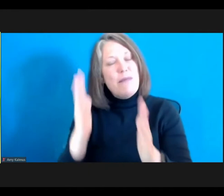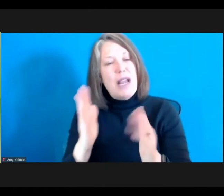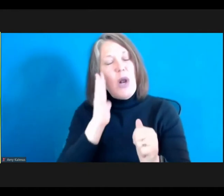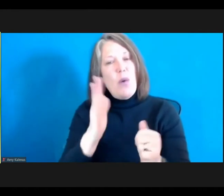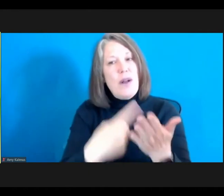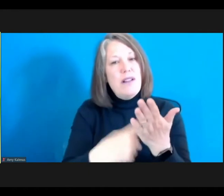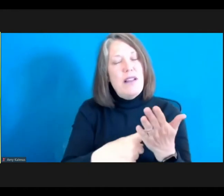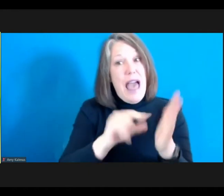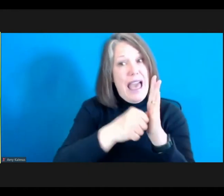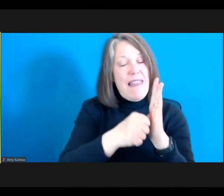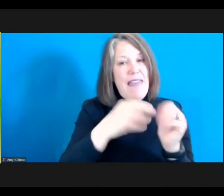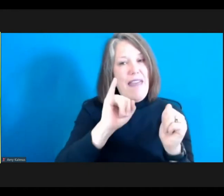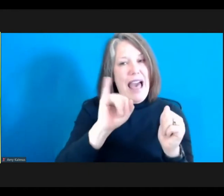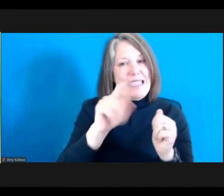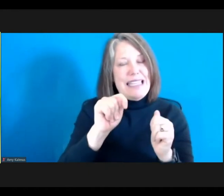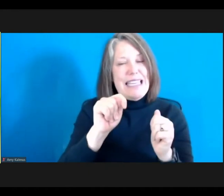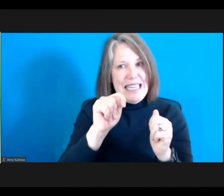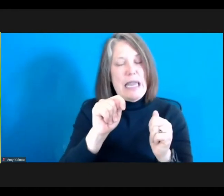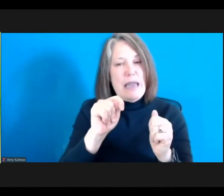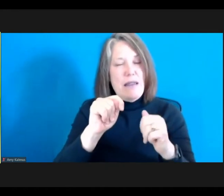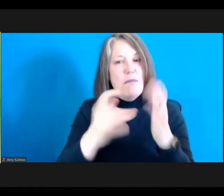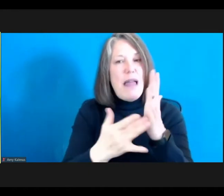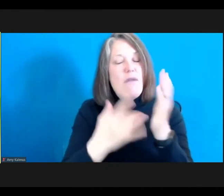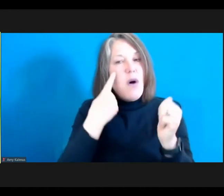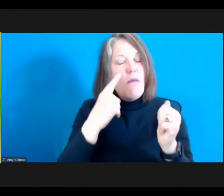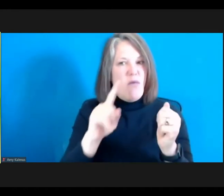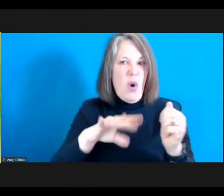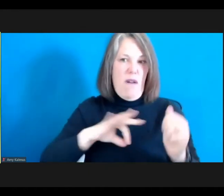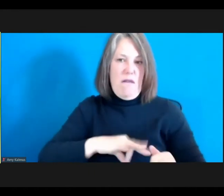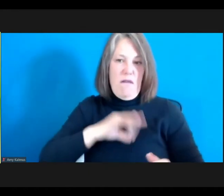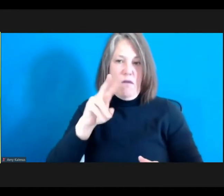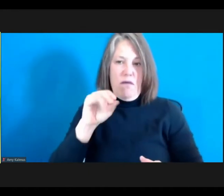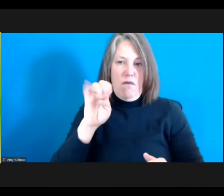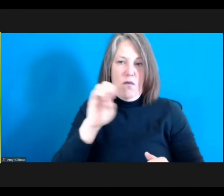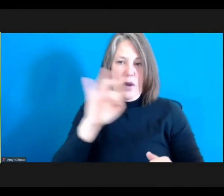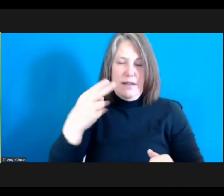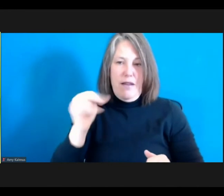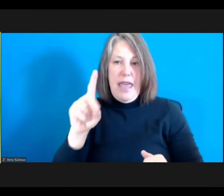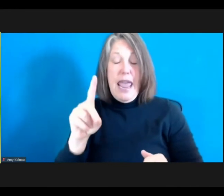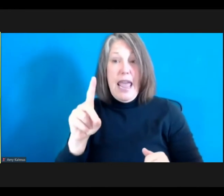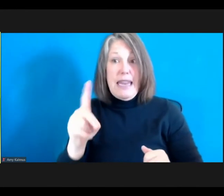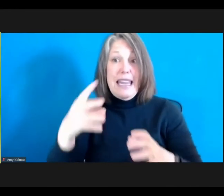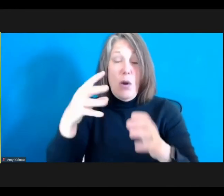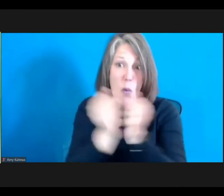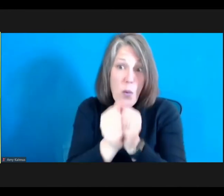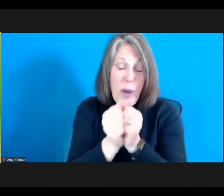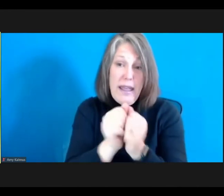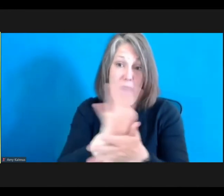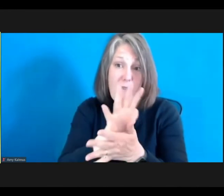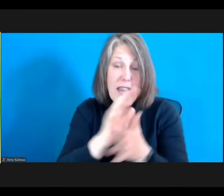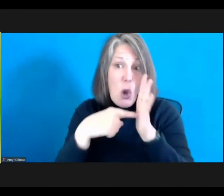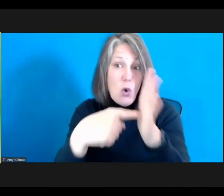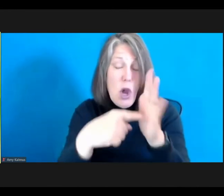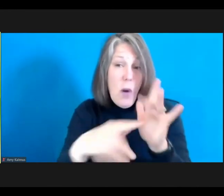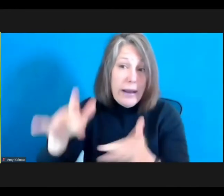ICT platform of Voice of Hands, inclusive of a guided video tour on site in